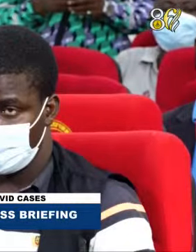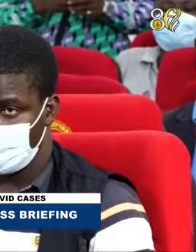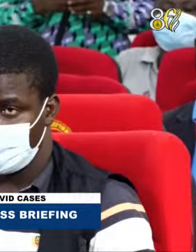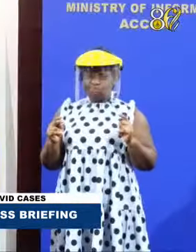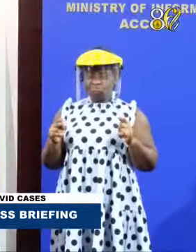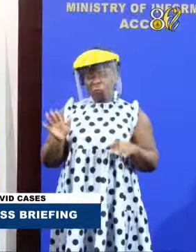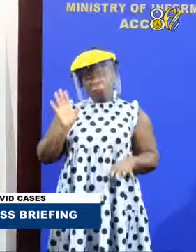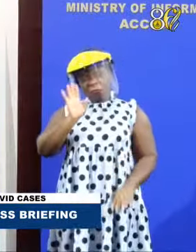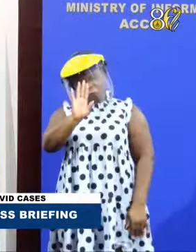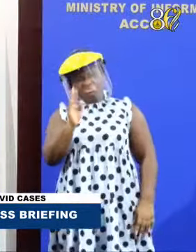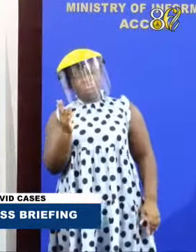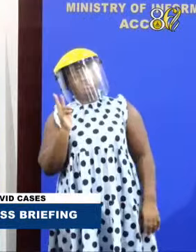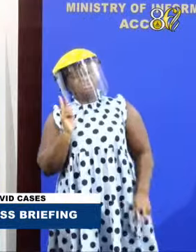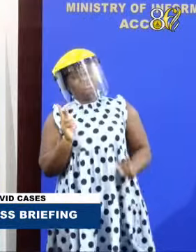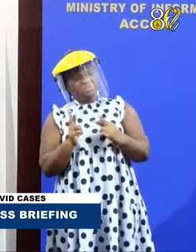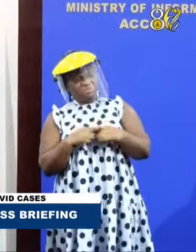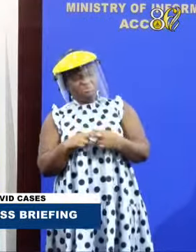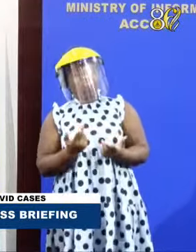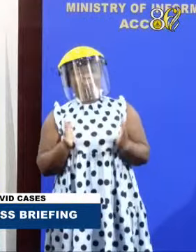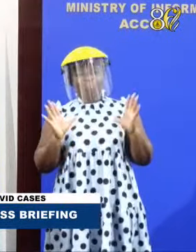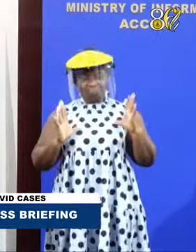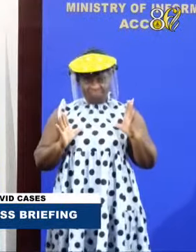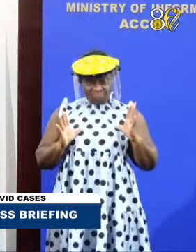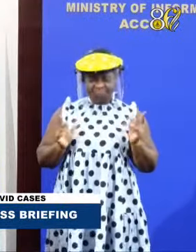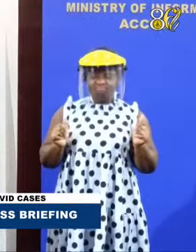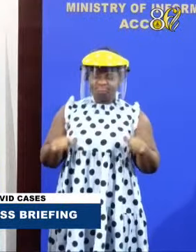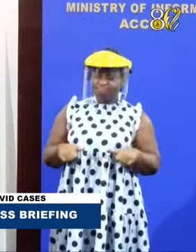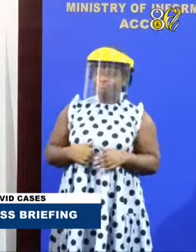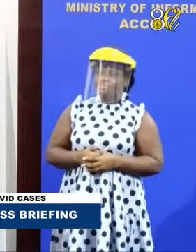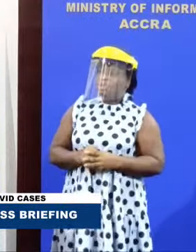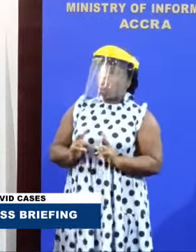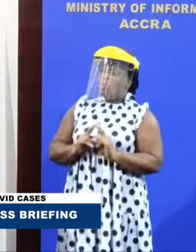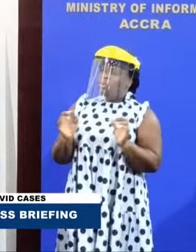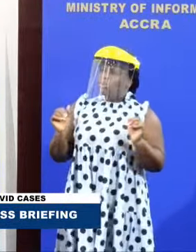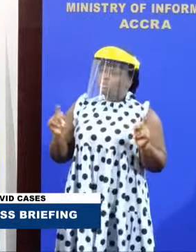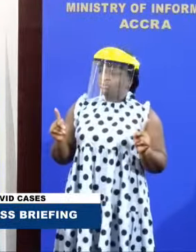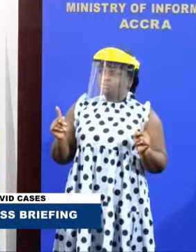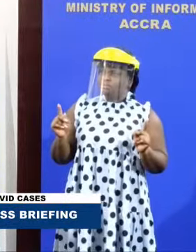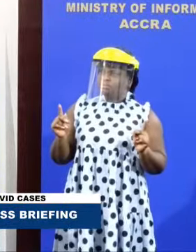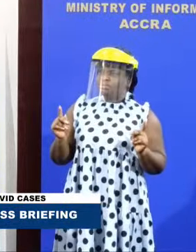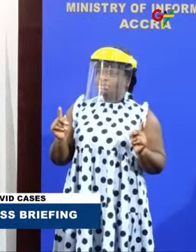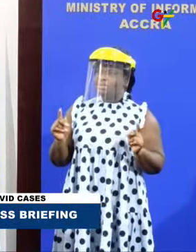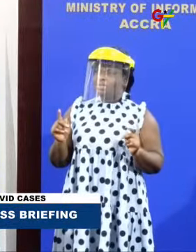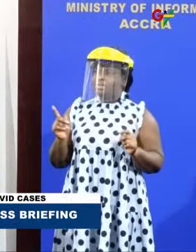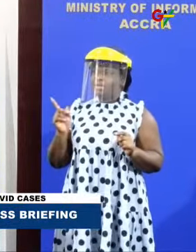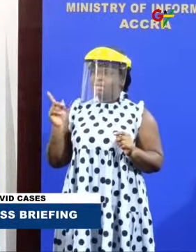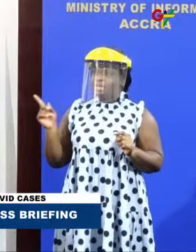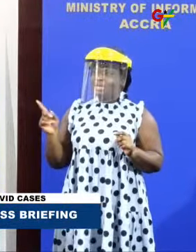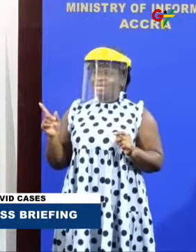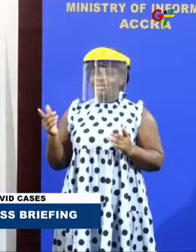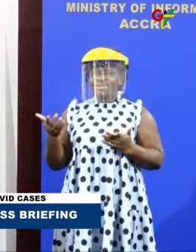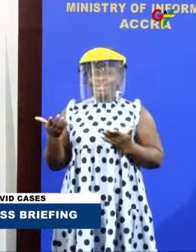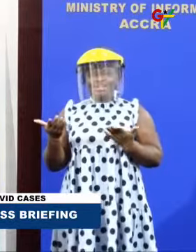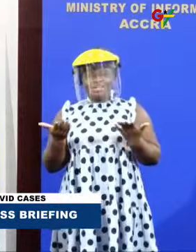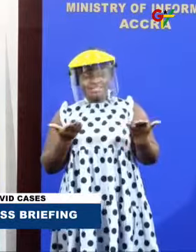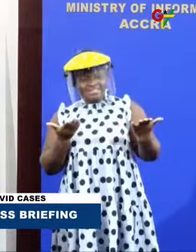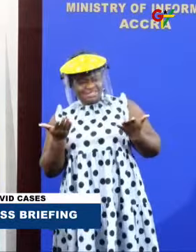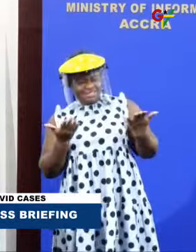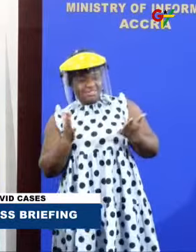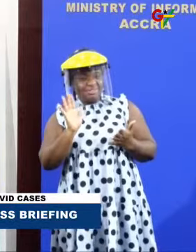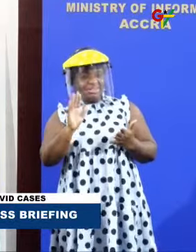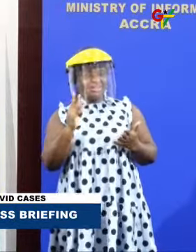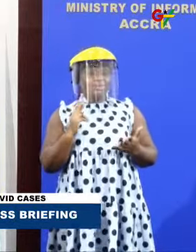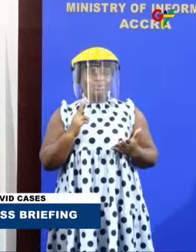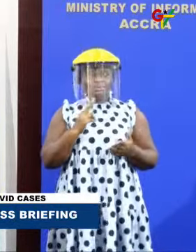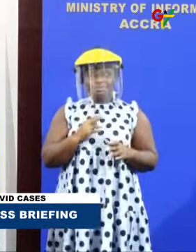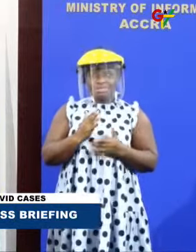you are in your room, okay, and so they are served in their rooms.